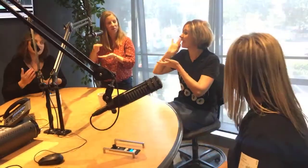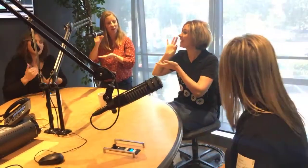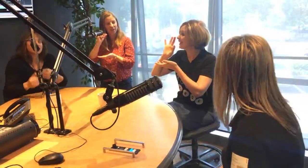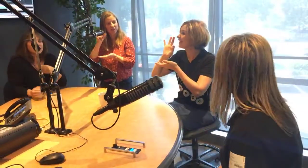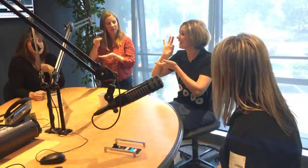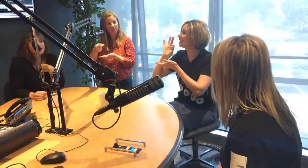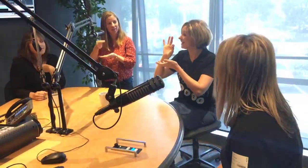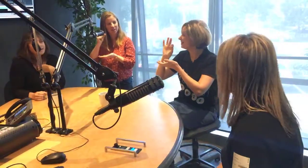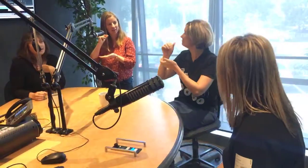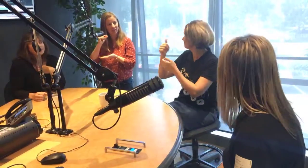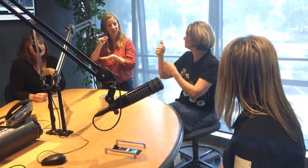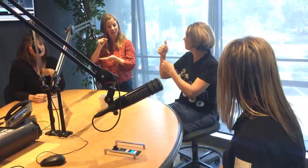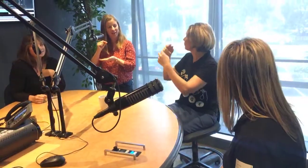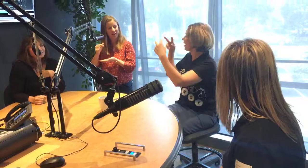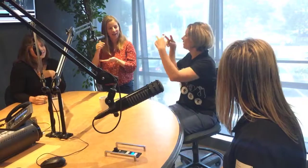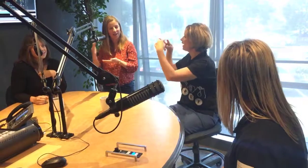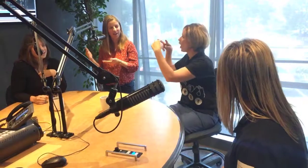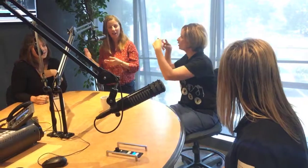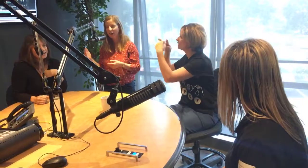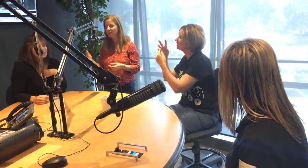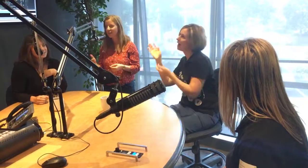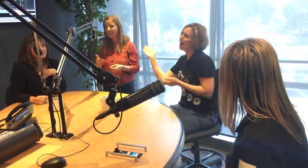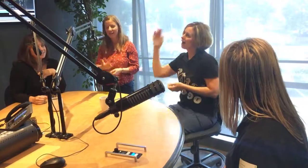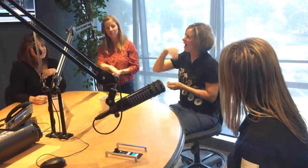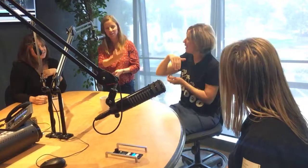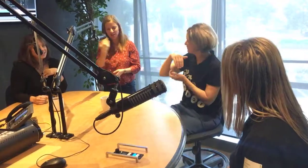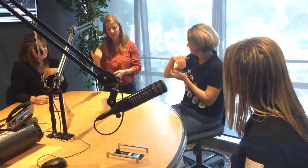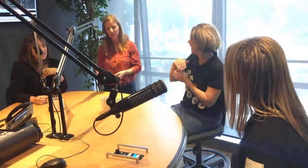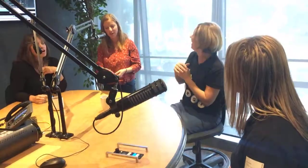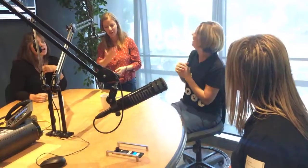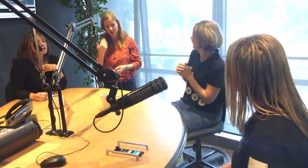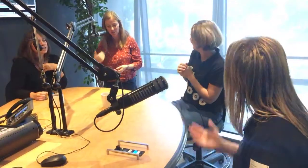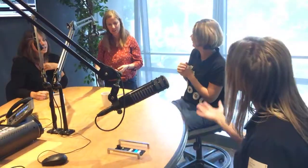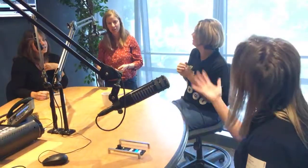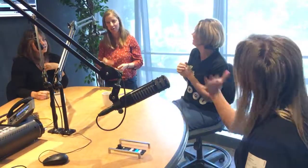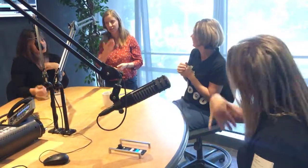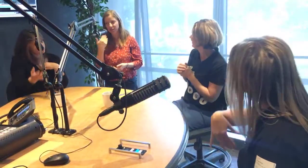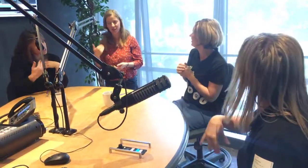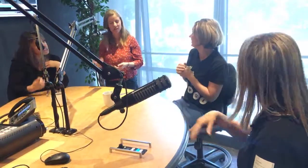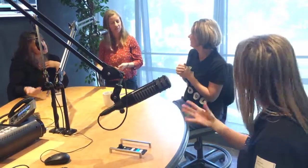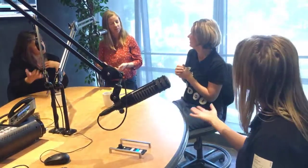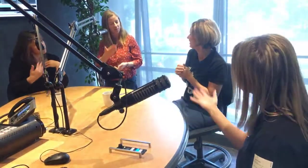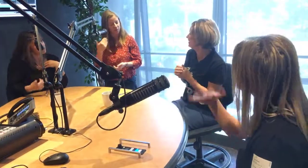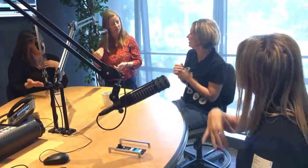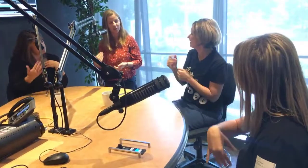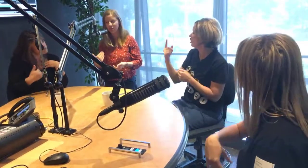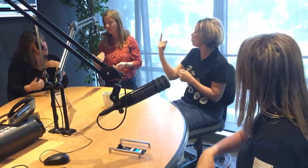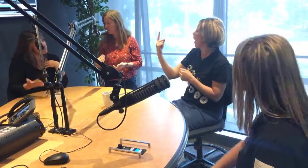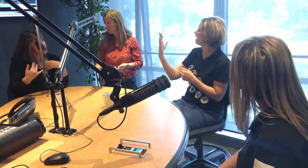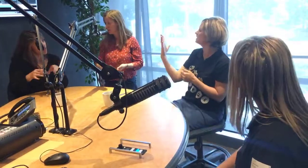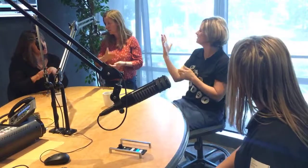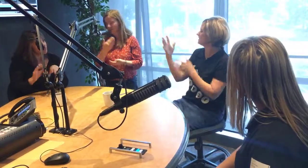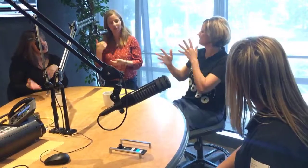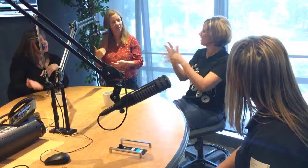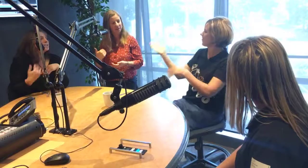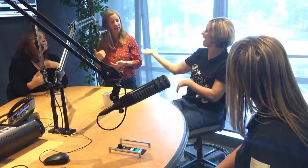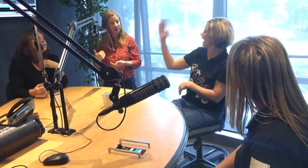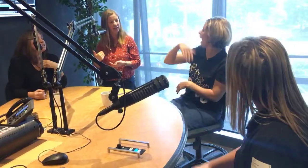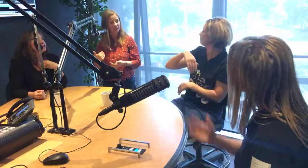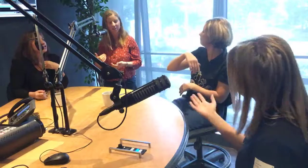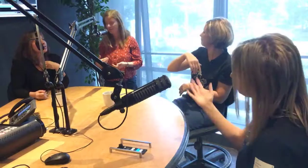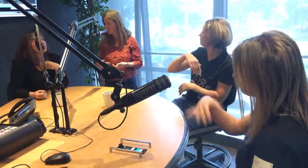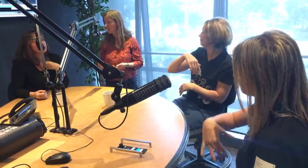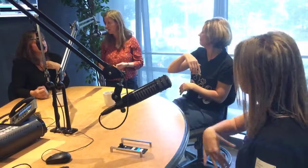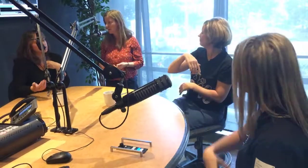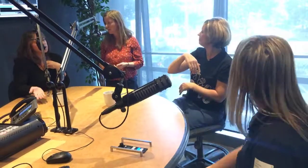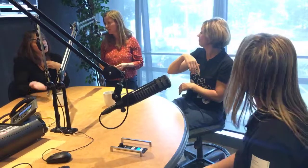drinking. Come Right. over to the cafe. Okay. Okay. And come is just sort of And like eye you're contact. gesturing to bring them on over. Yeah. Yeah. Like and